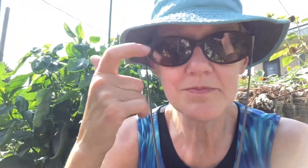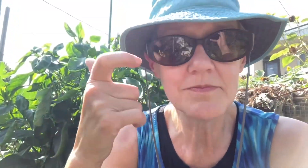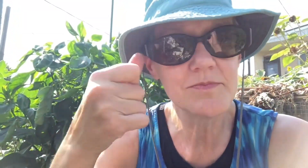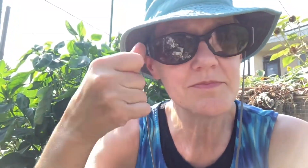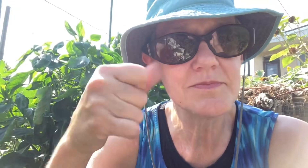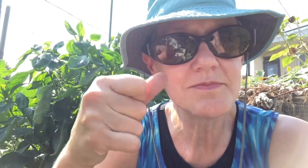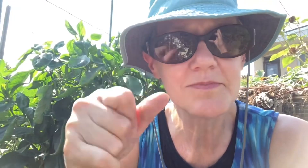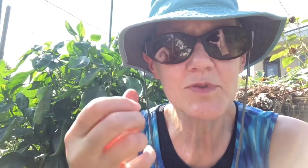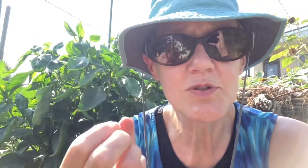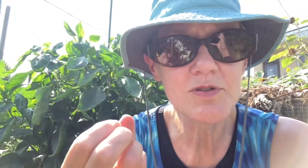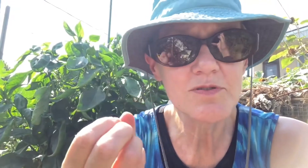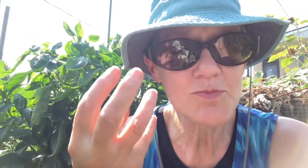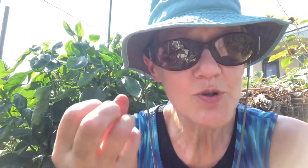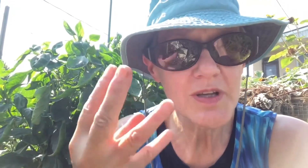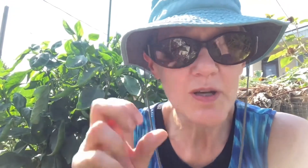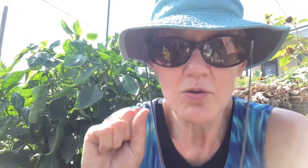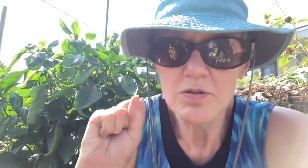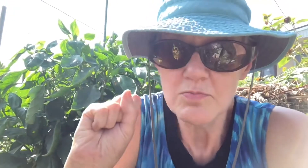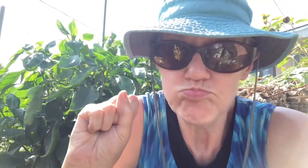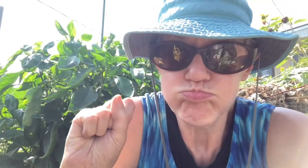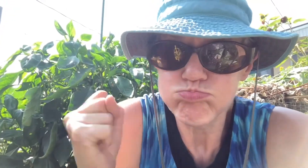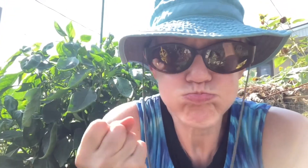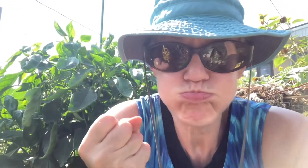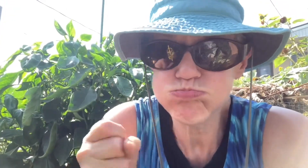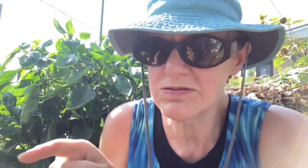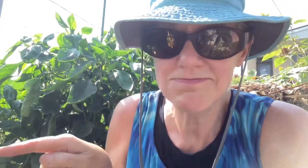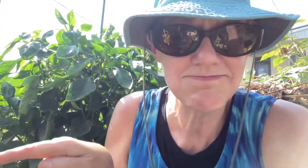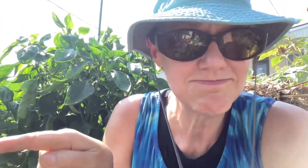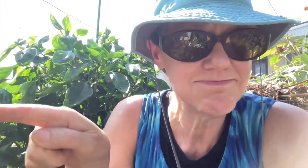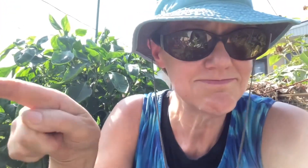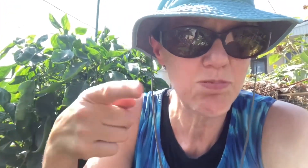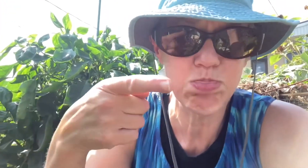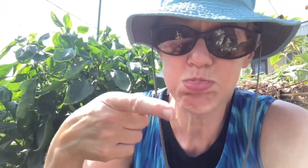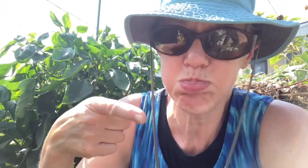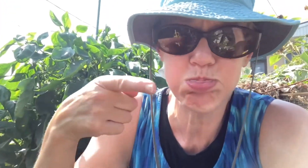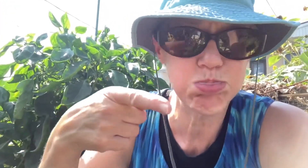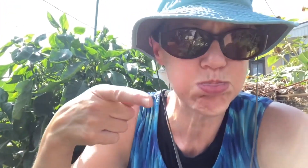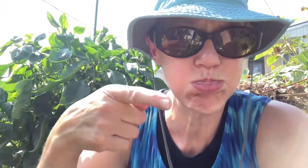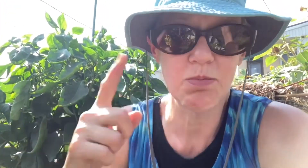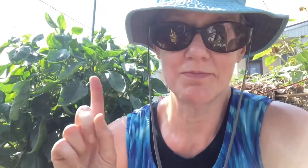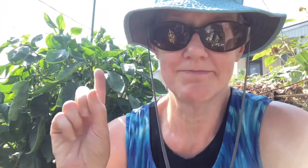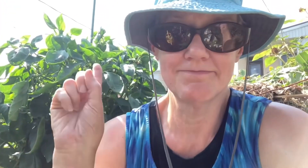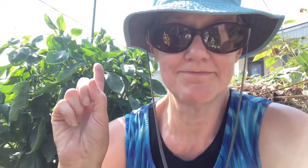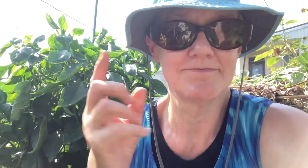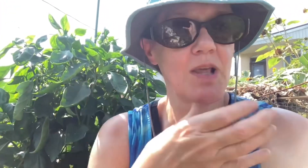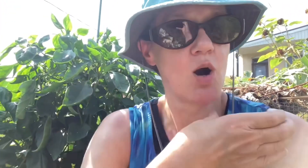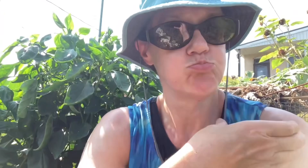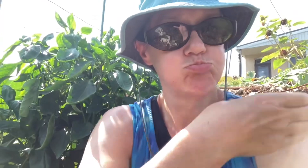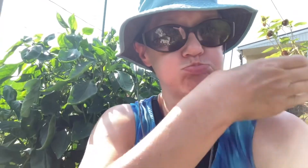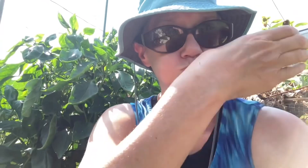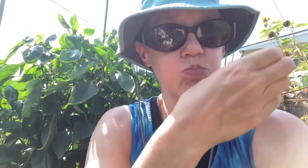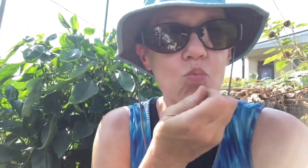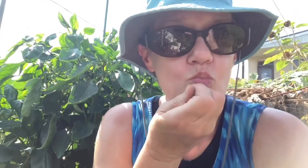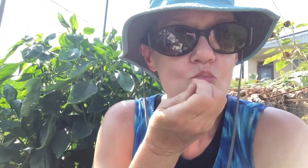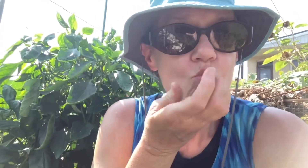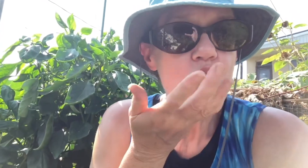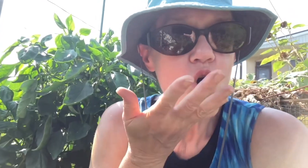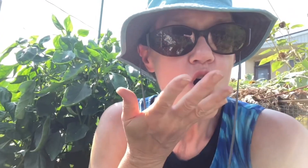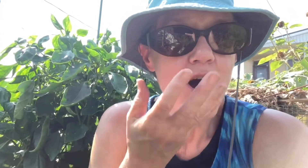It's also big because do you remember how cold the spring was and these plants really struggled, except for this one, because it